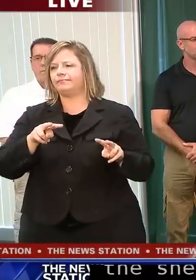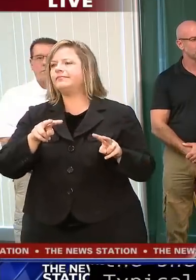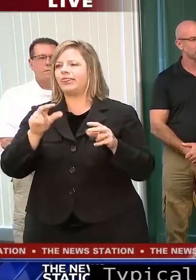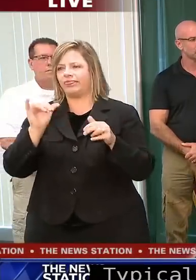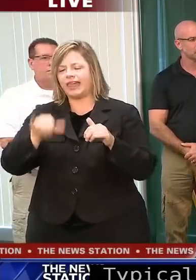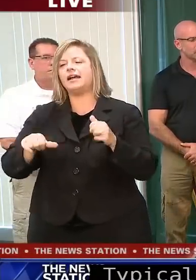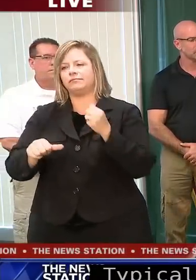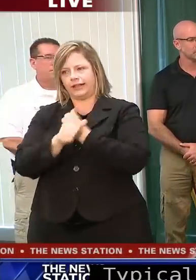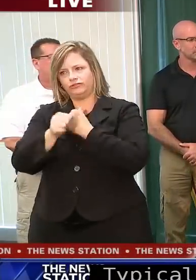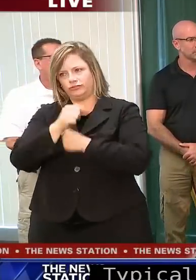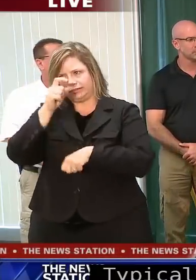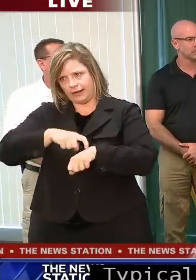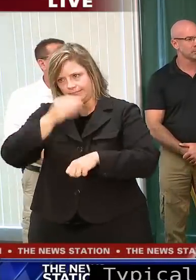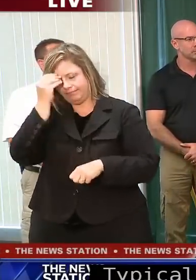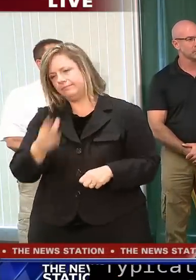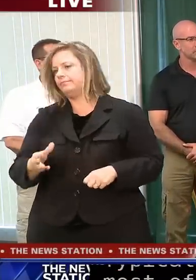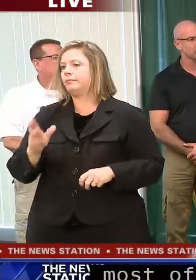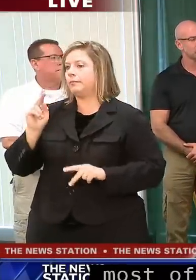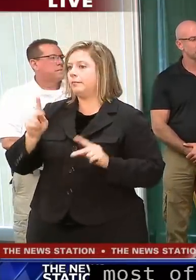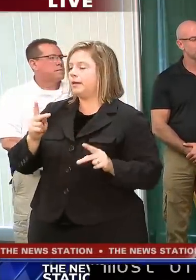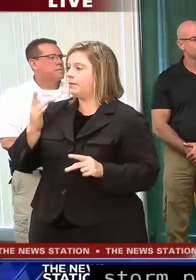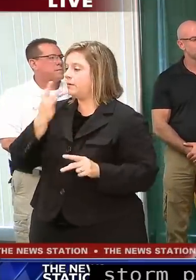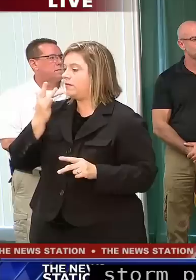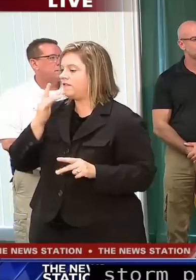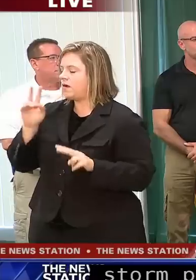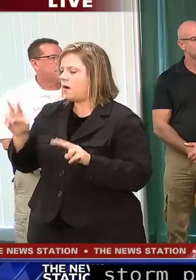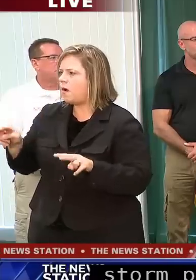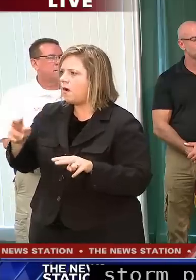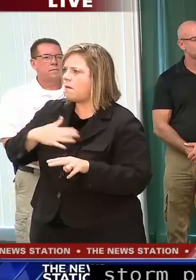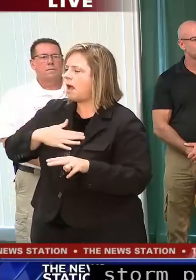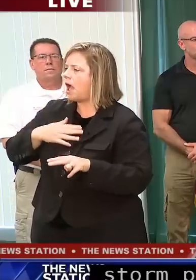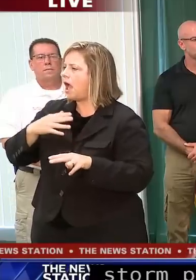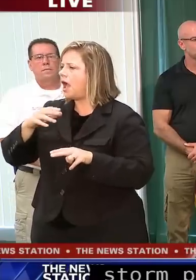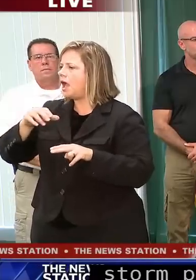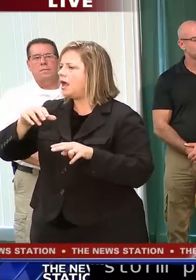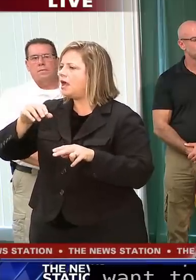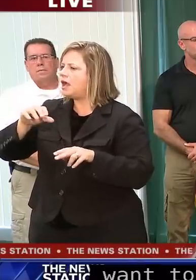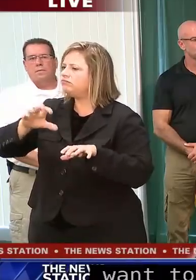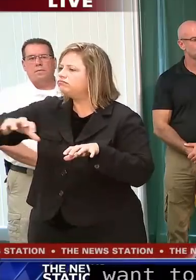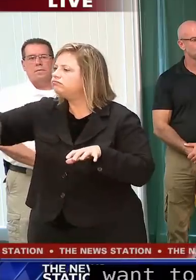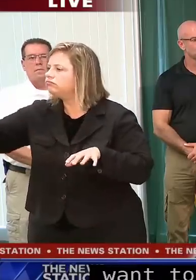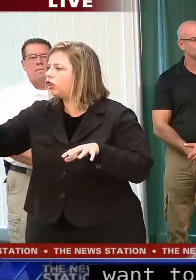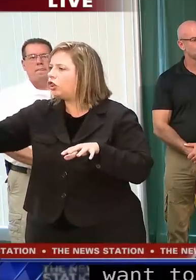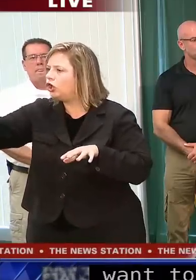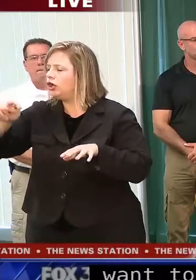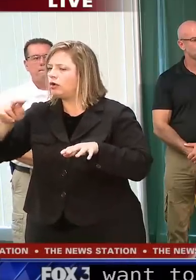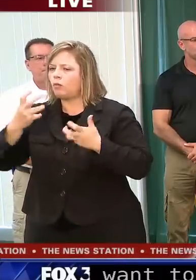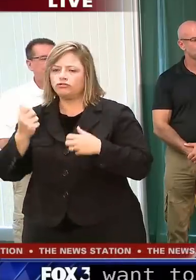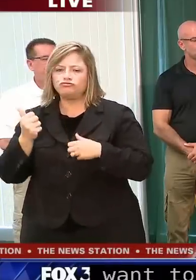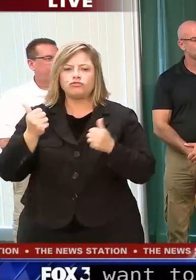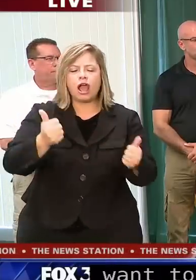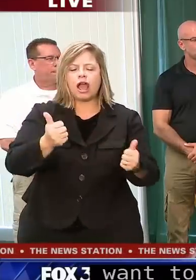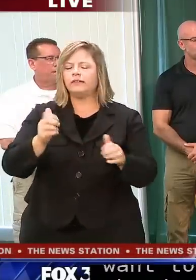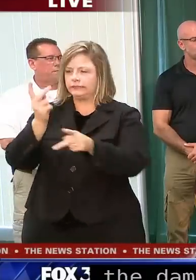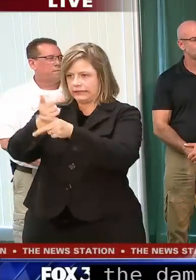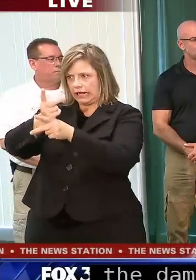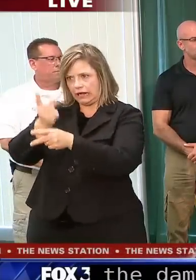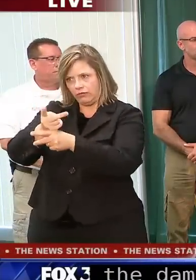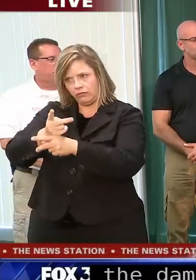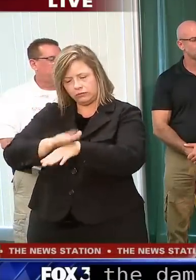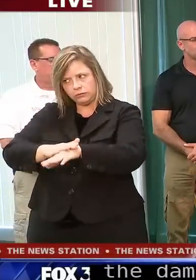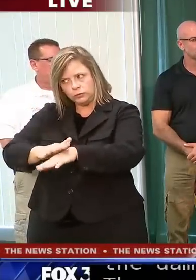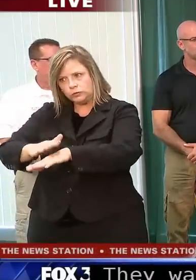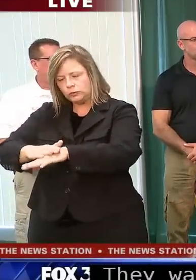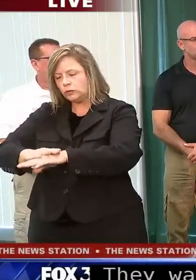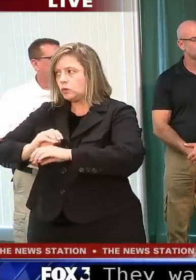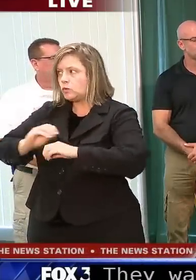property. They want to take a look at their neighboring property. They want to go somewhere else. So use extreme caution, even if there